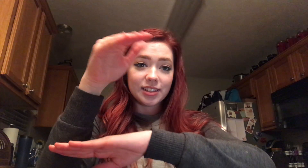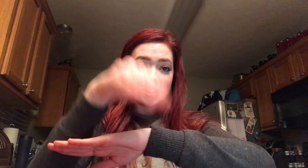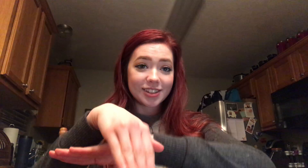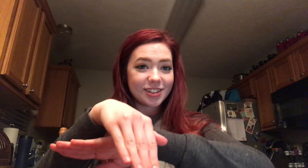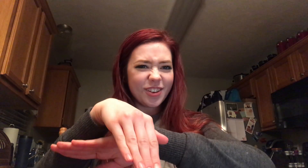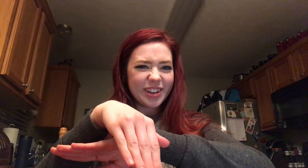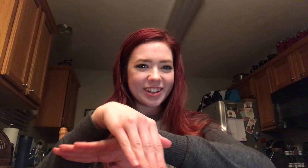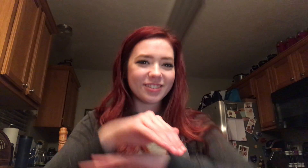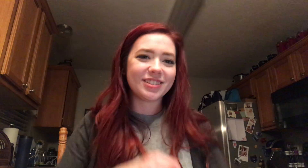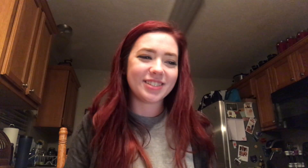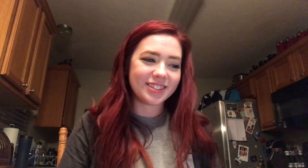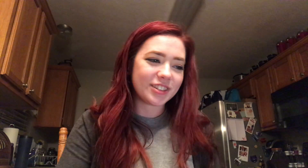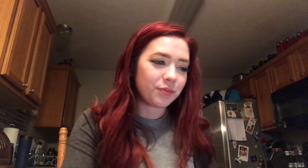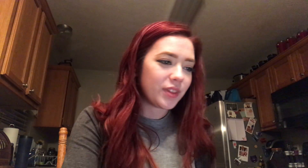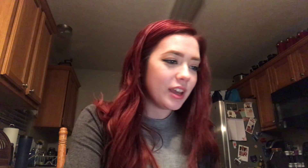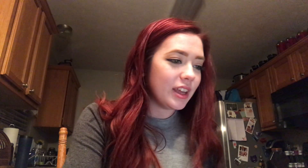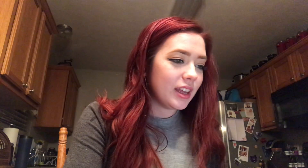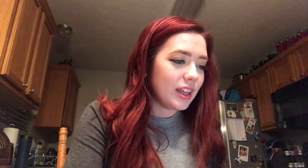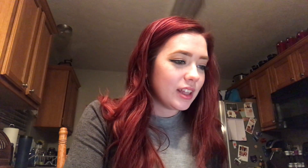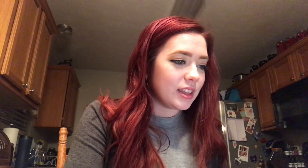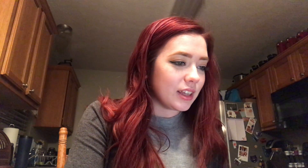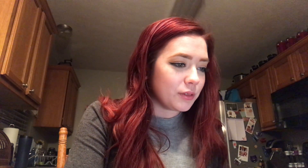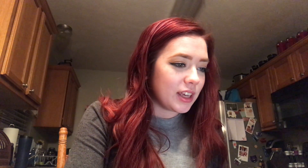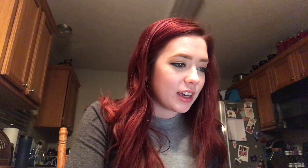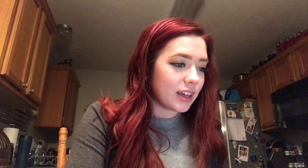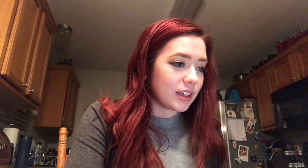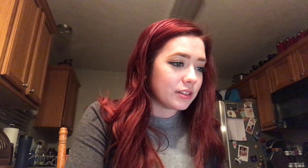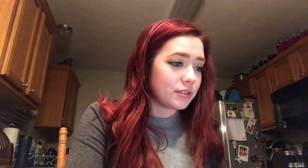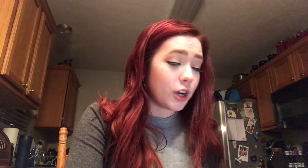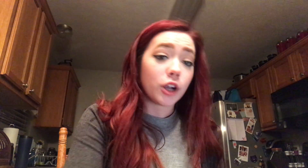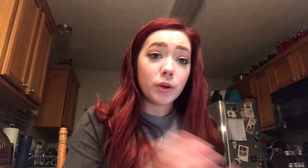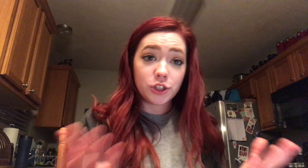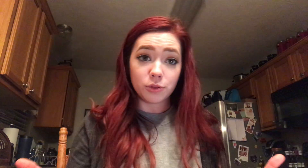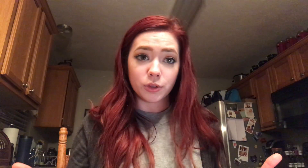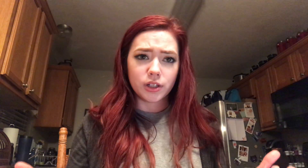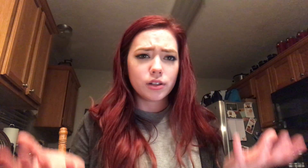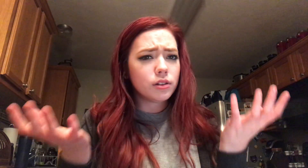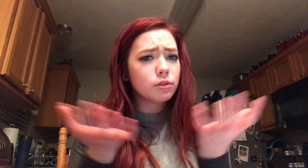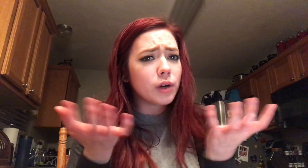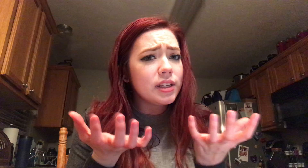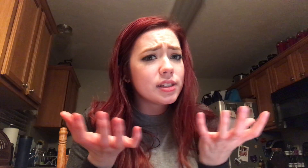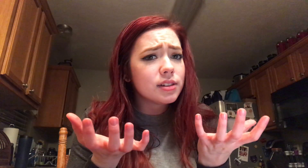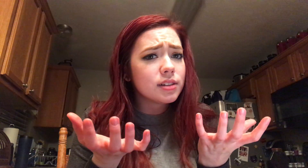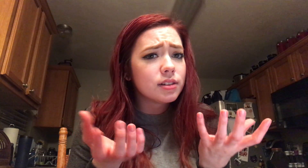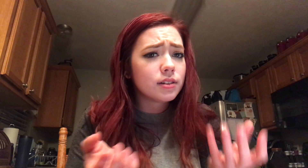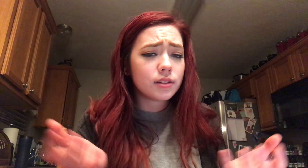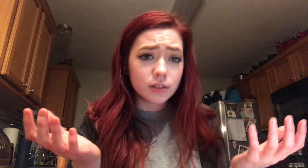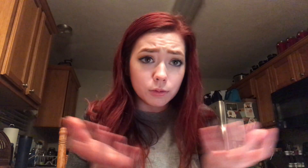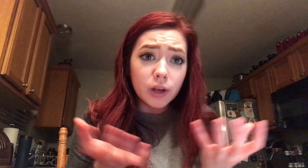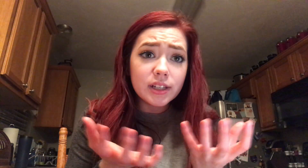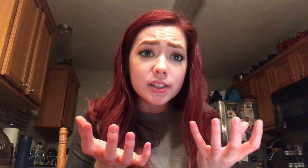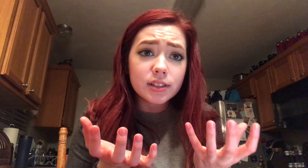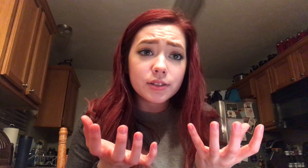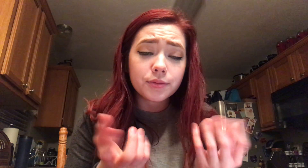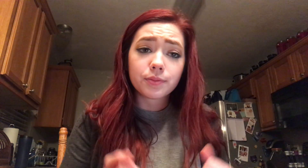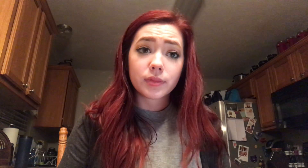just going down. Then we have our question word. What? What?